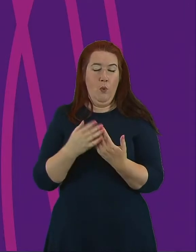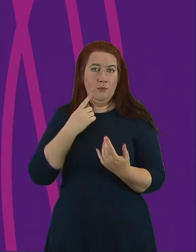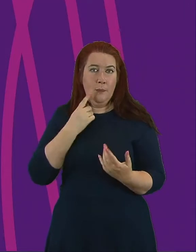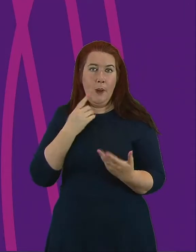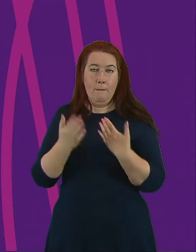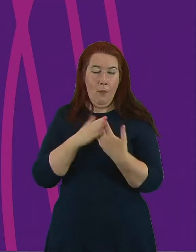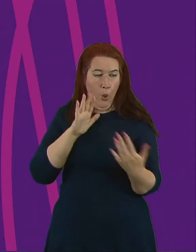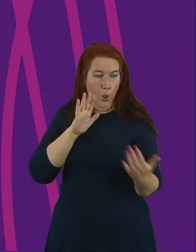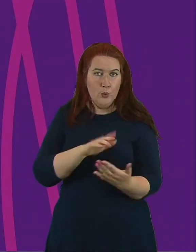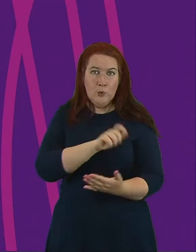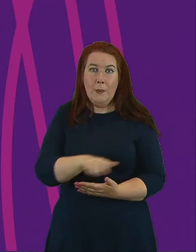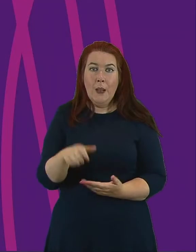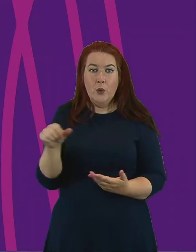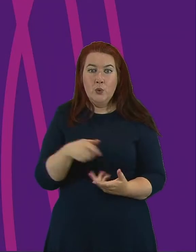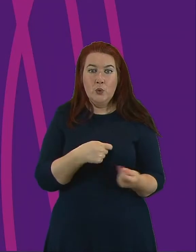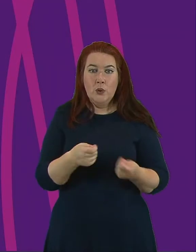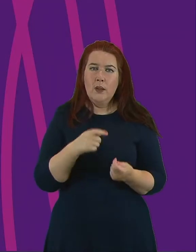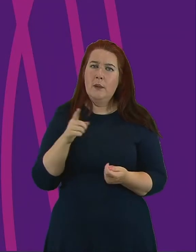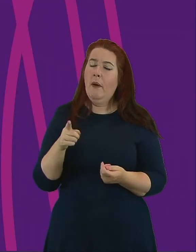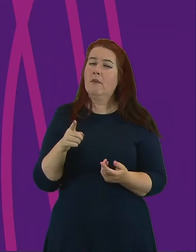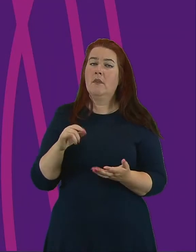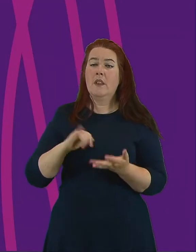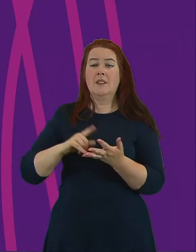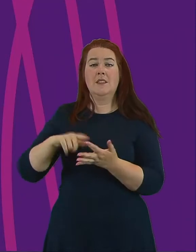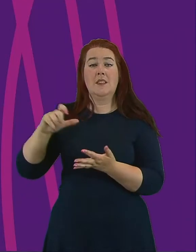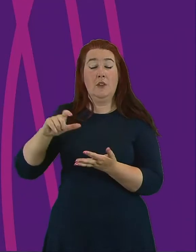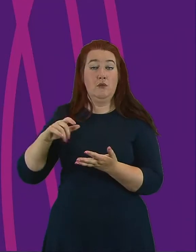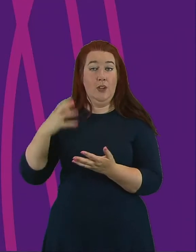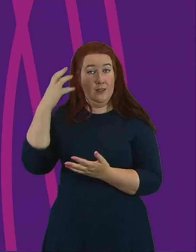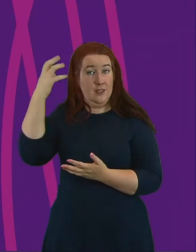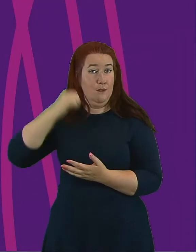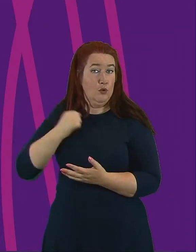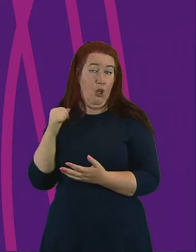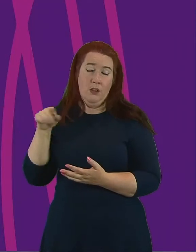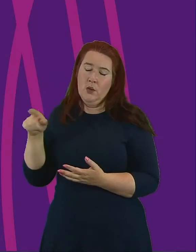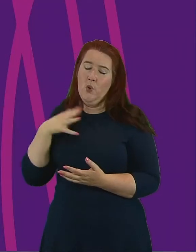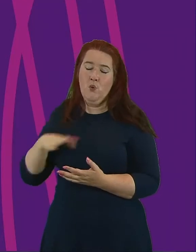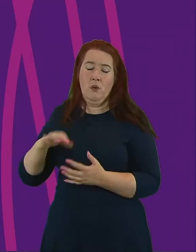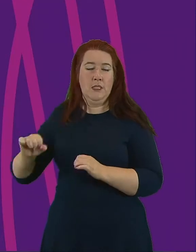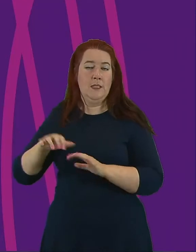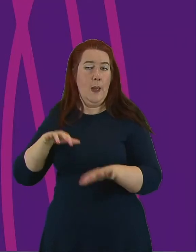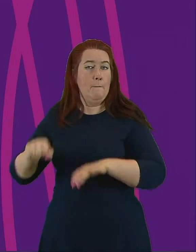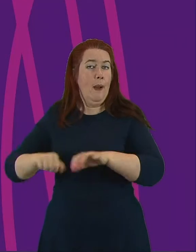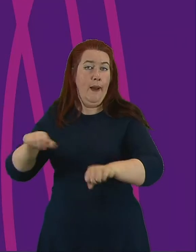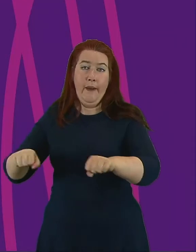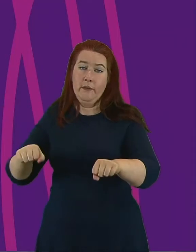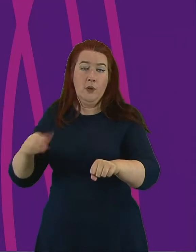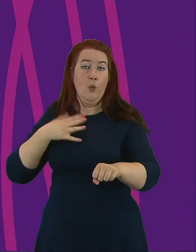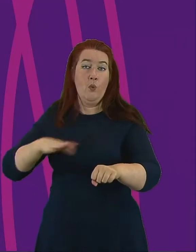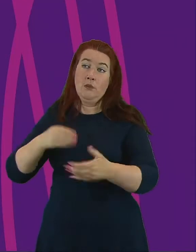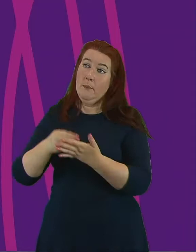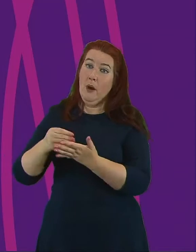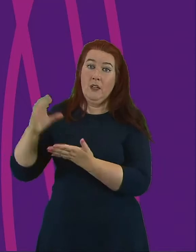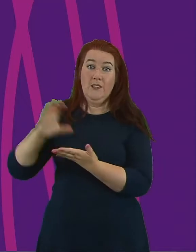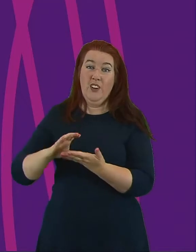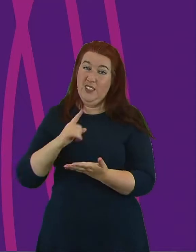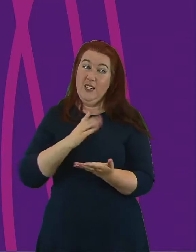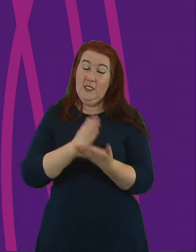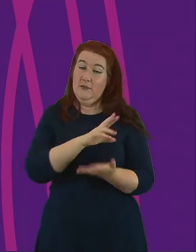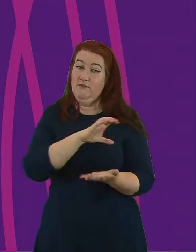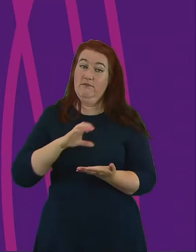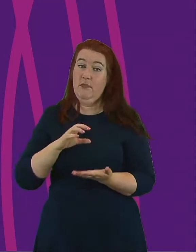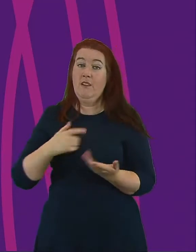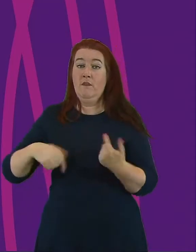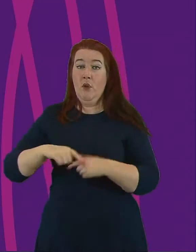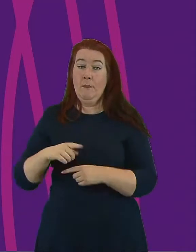people. But, the Secretary of State for Scotland wants to have his empire, and he wants money to fund that empire, and that's where he's looking to get it.